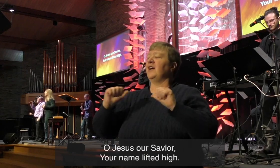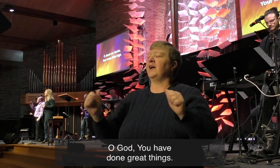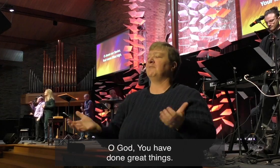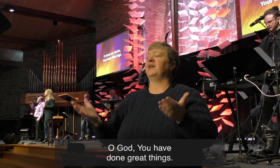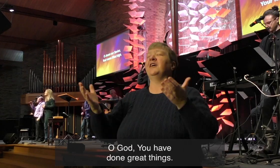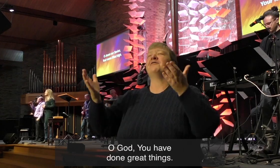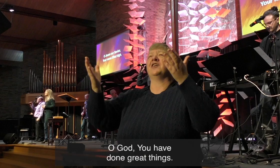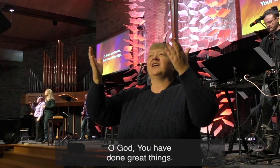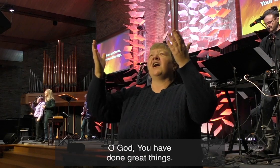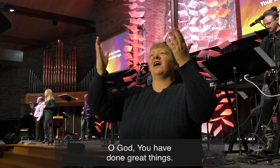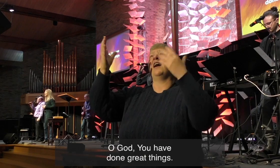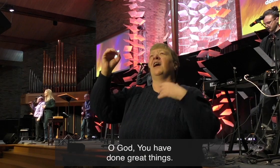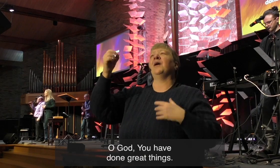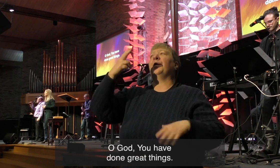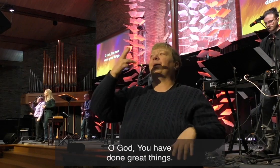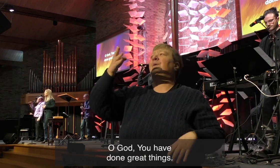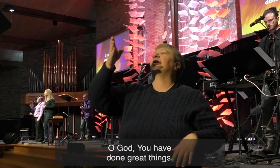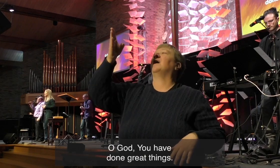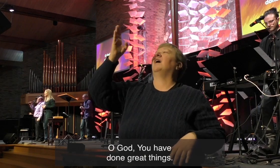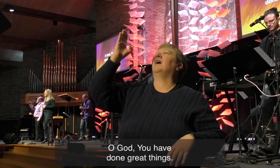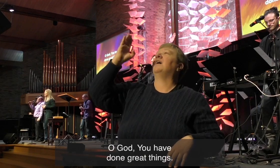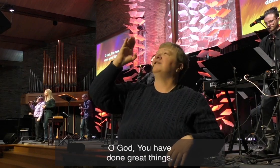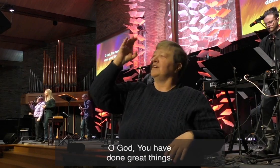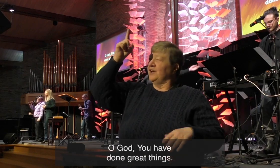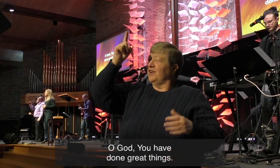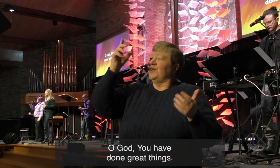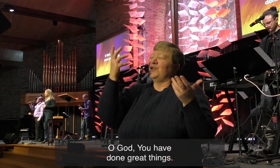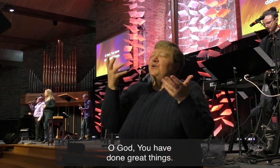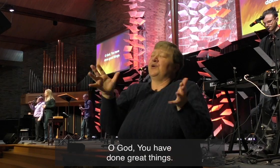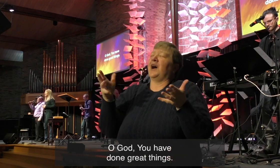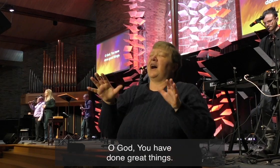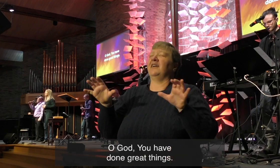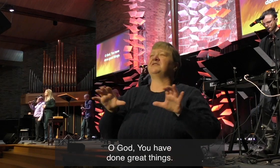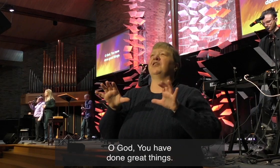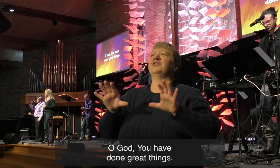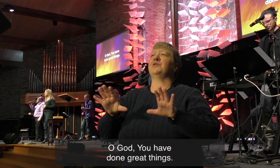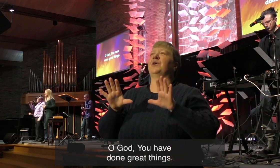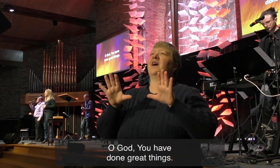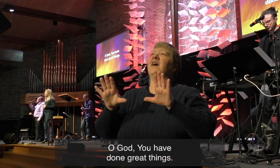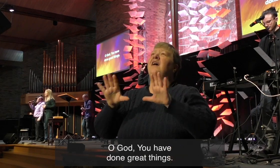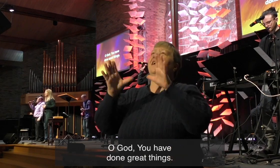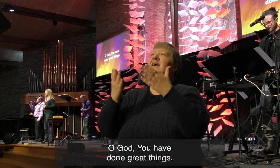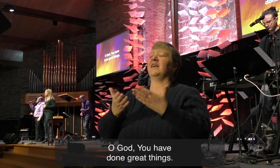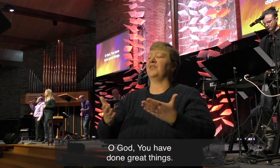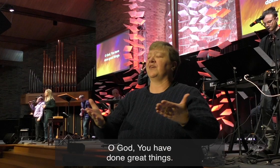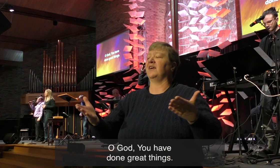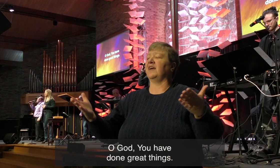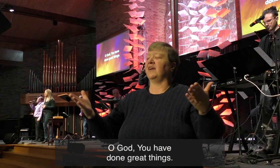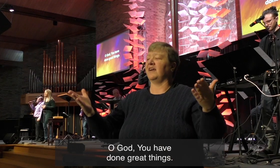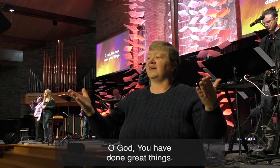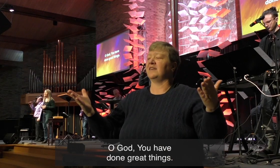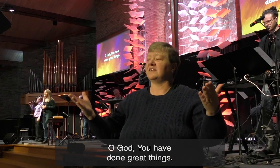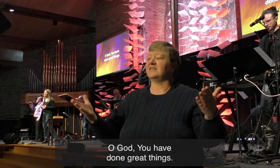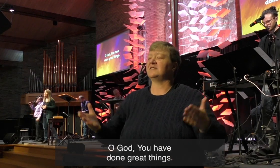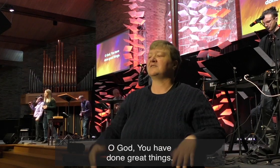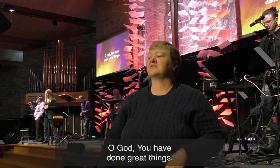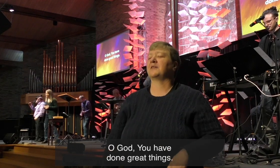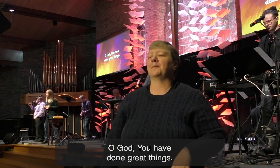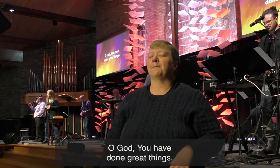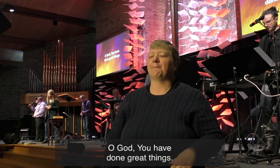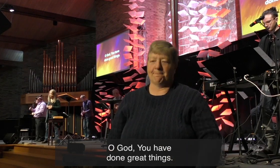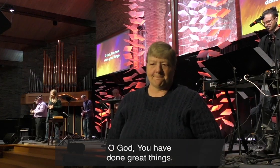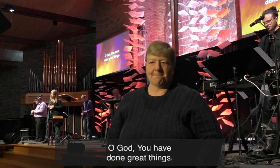your name lifted high. Oh God, you have done great